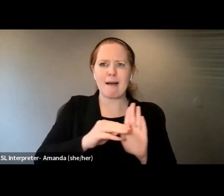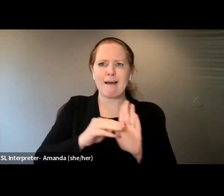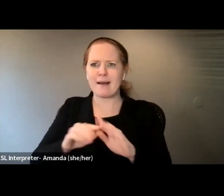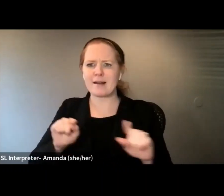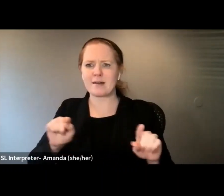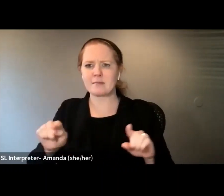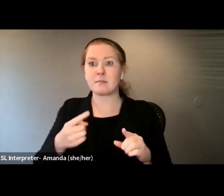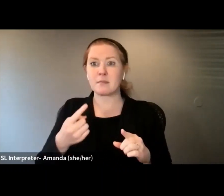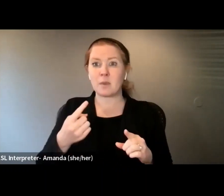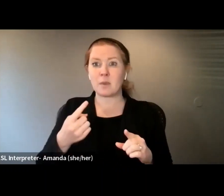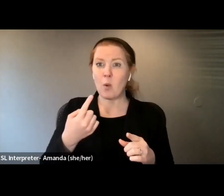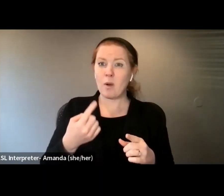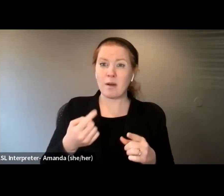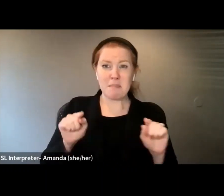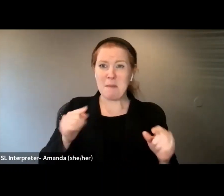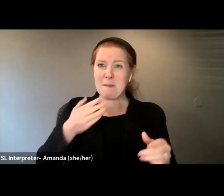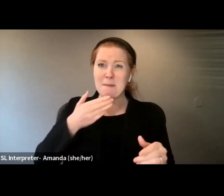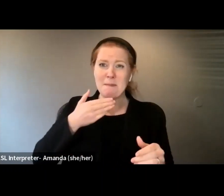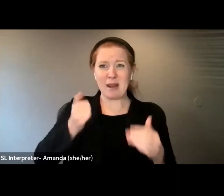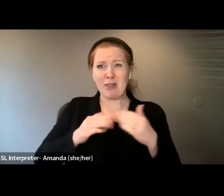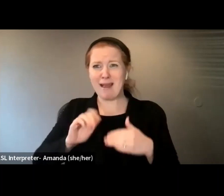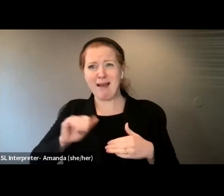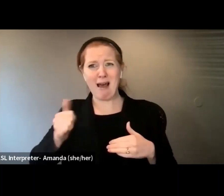is necessarily better than the other,